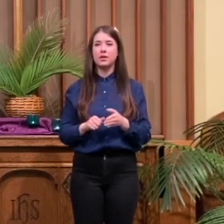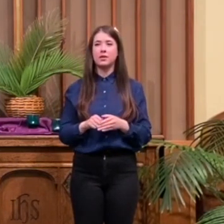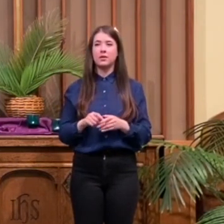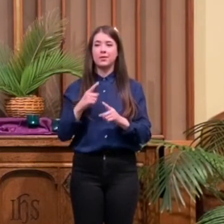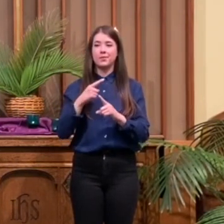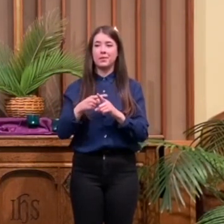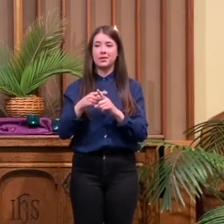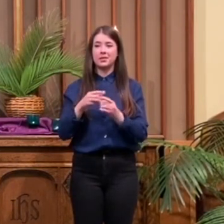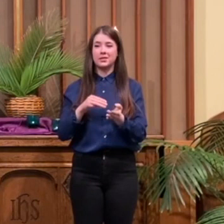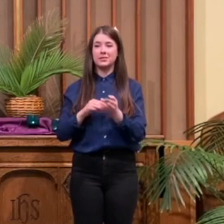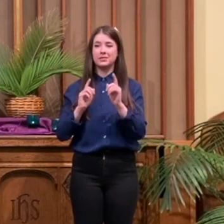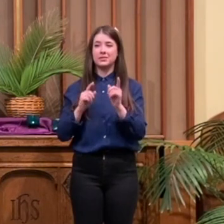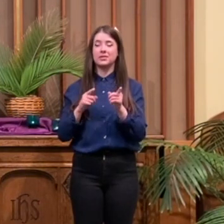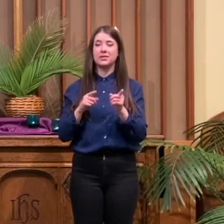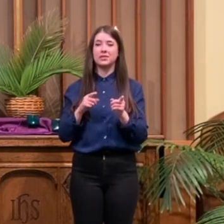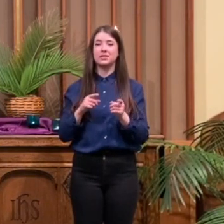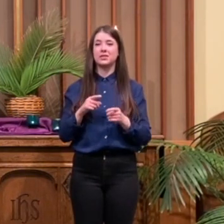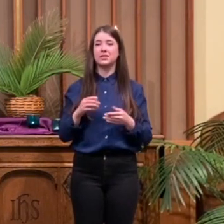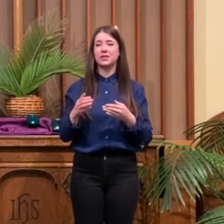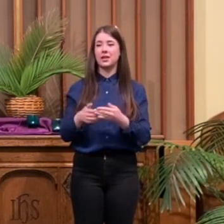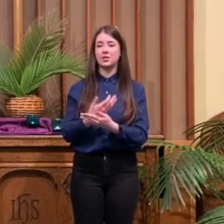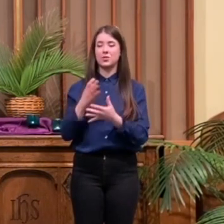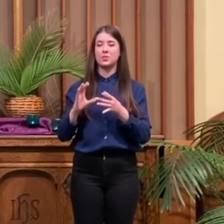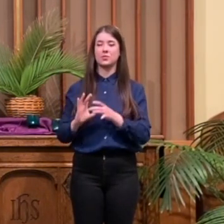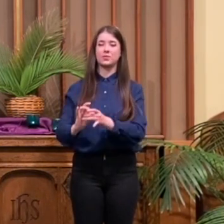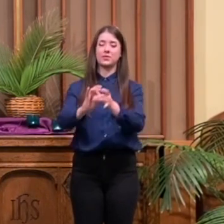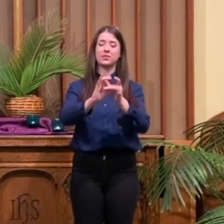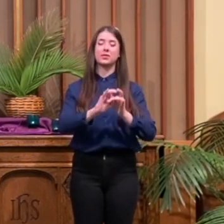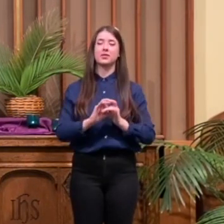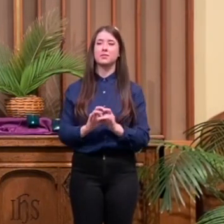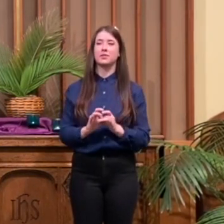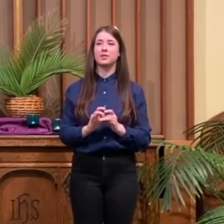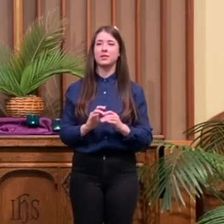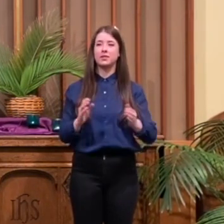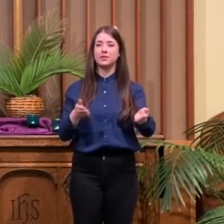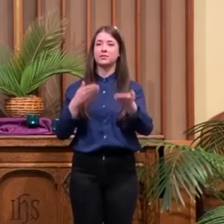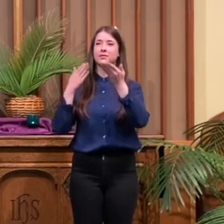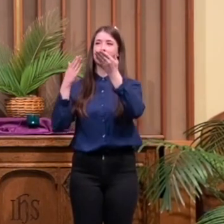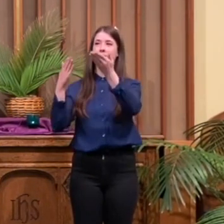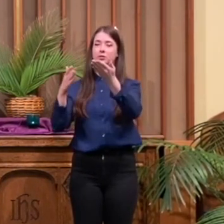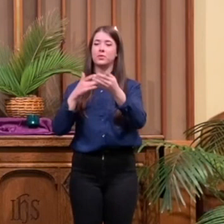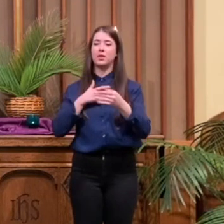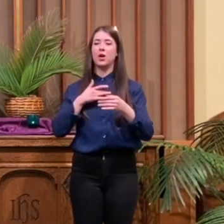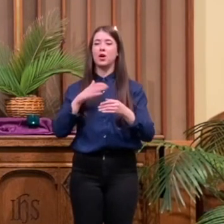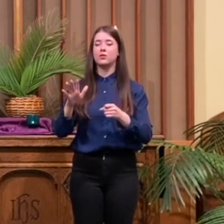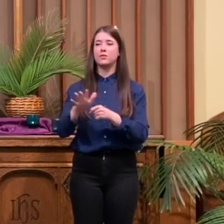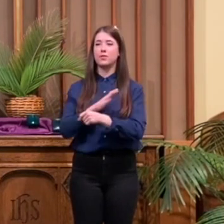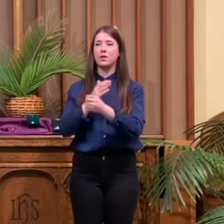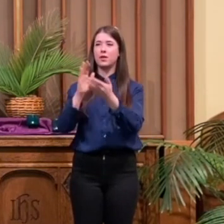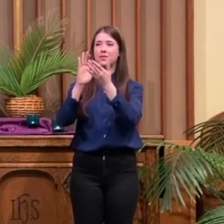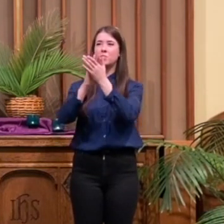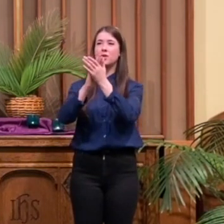positive diagnosis, and restored relationships. We lift them up to you with hearts full of